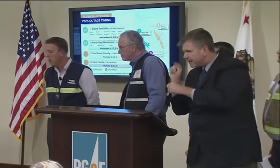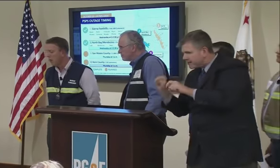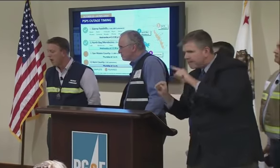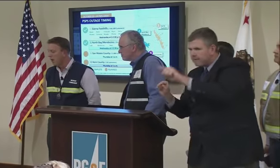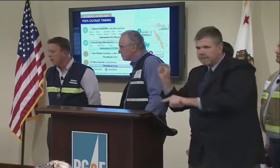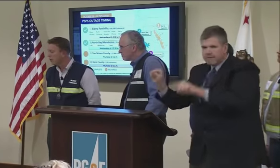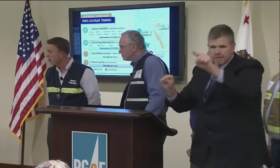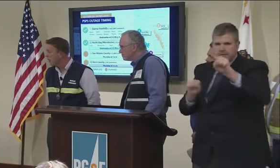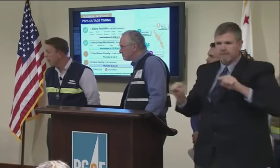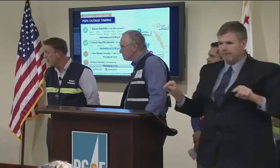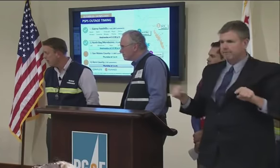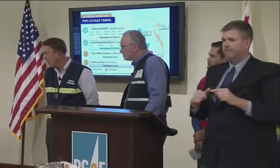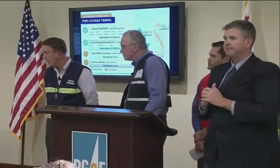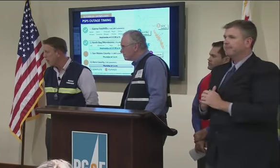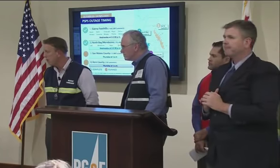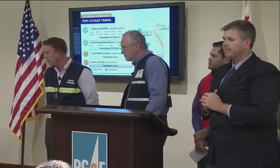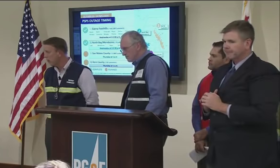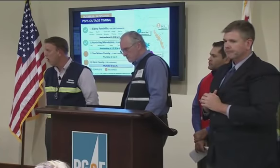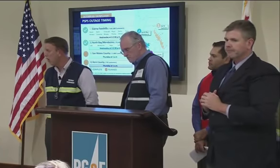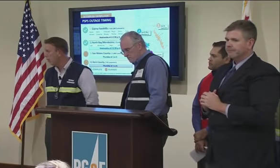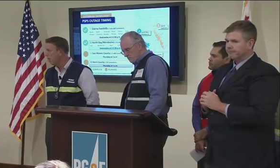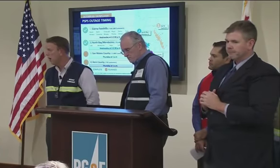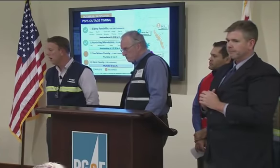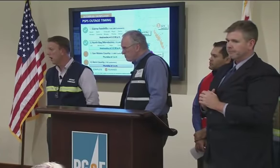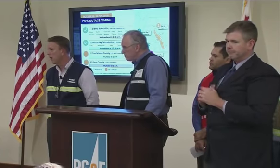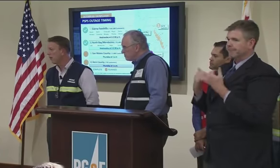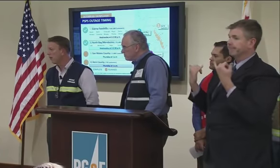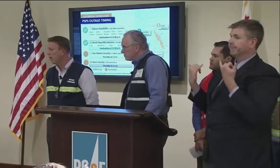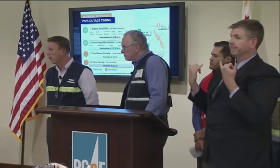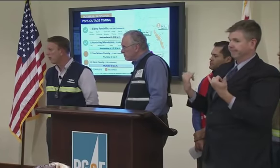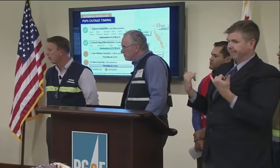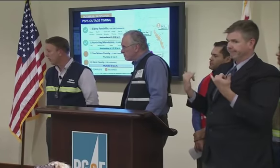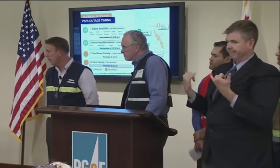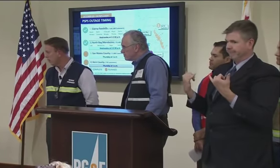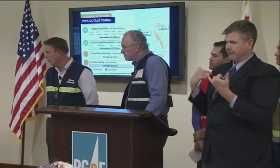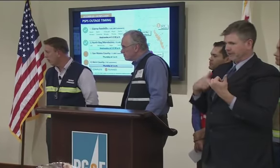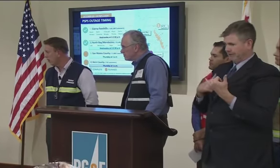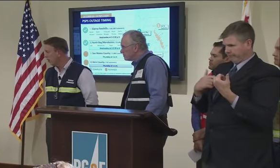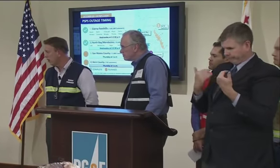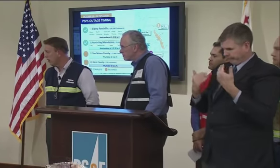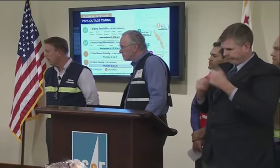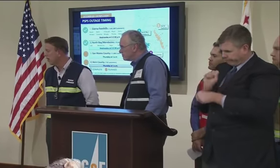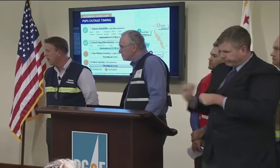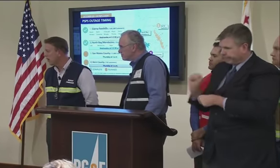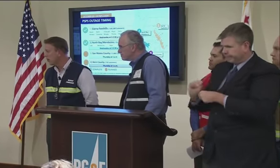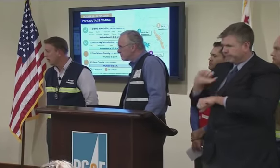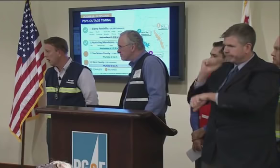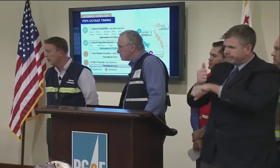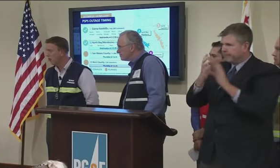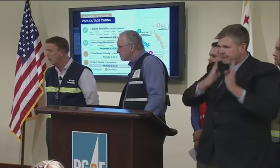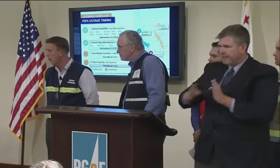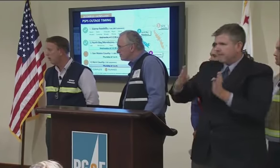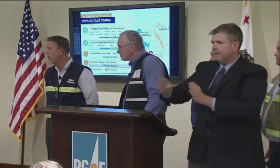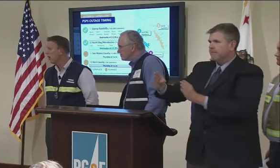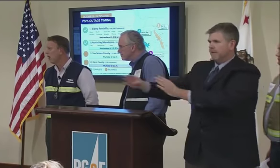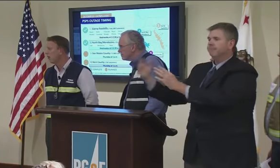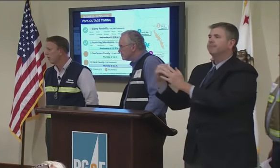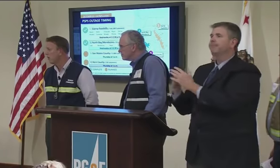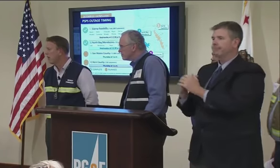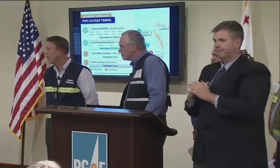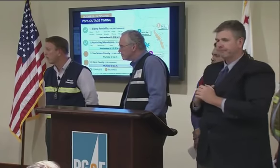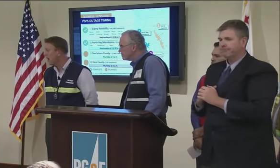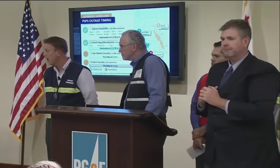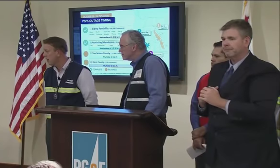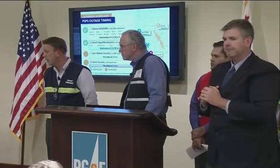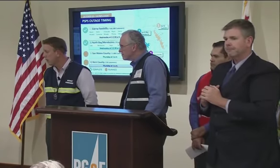So there's a plan for that, to install several resilient zones or interconnection hubs over, you know,